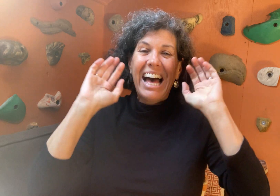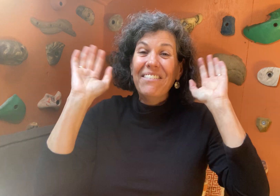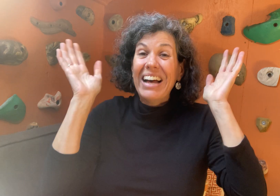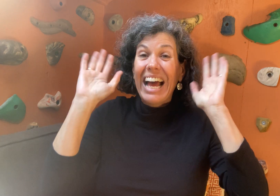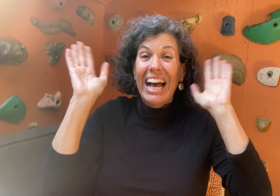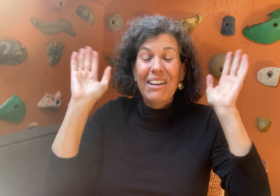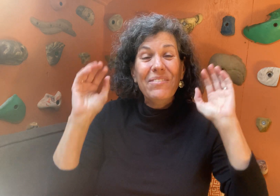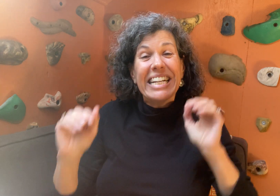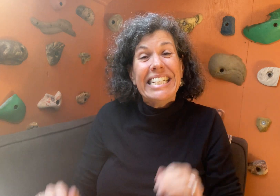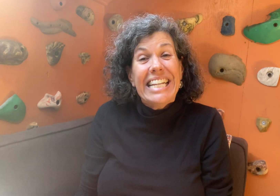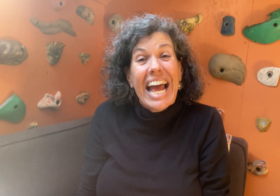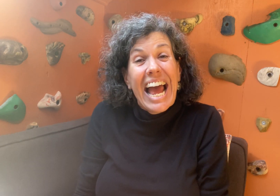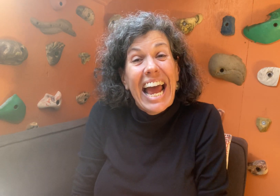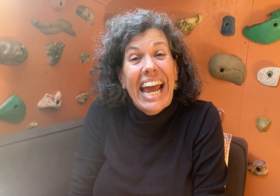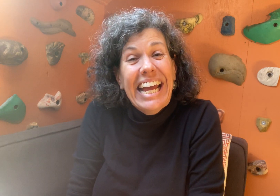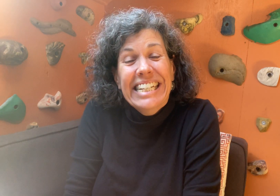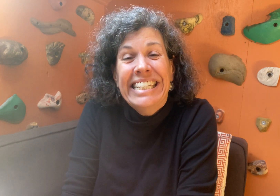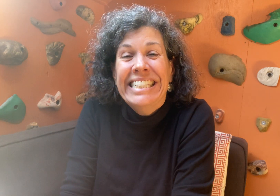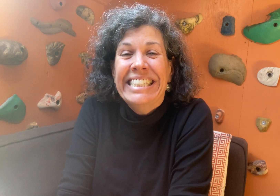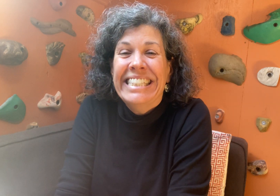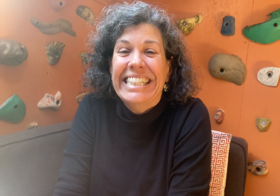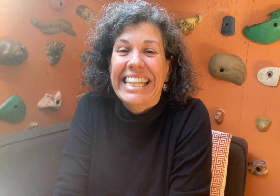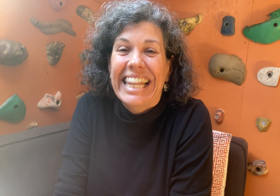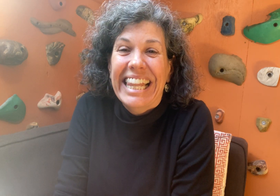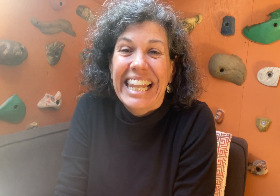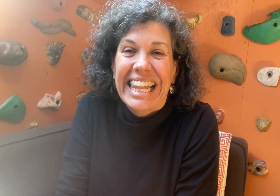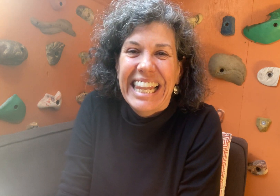Have a happy day.